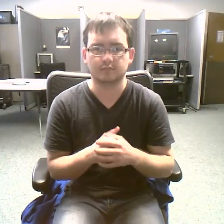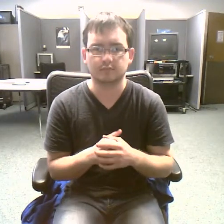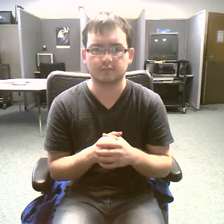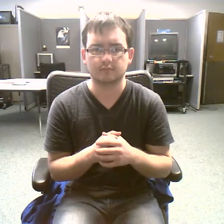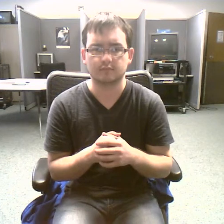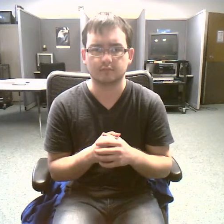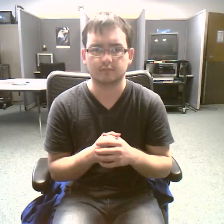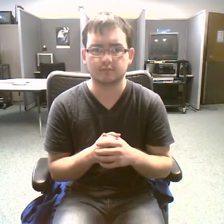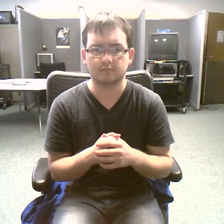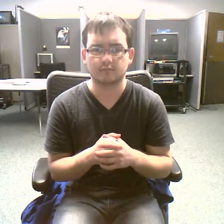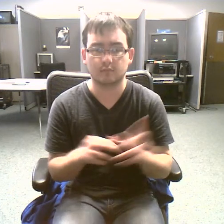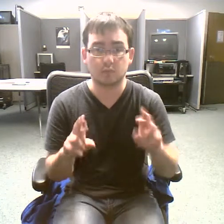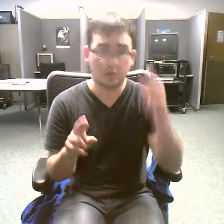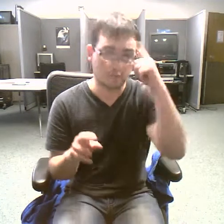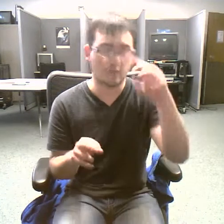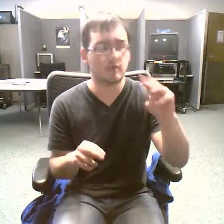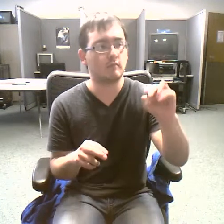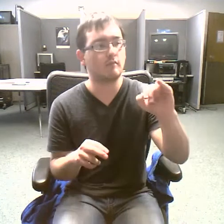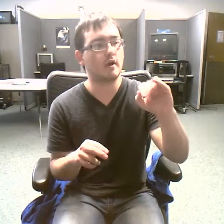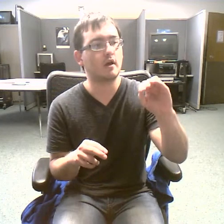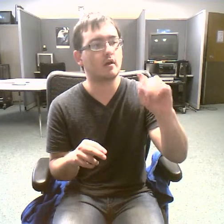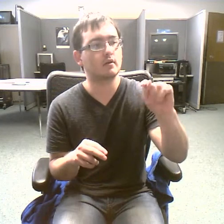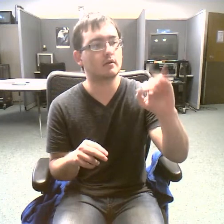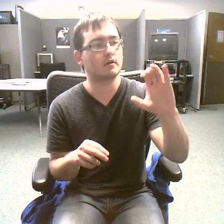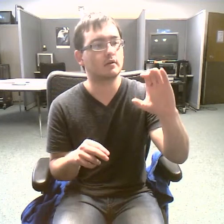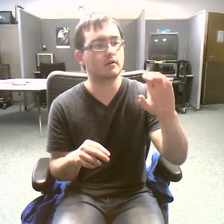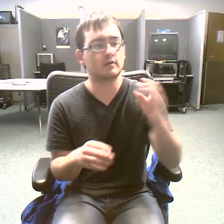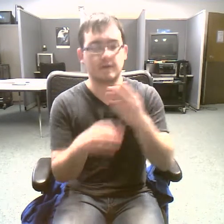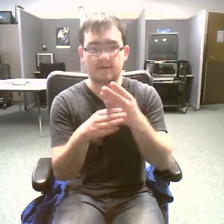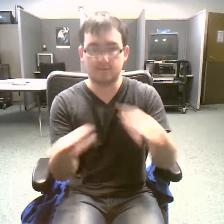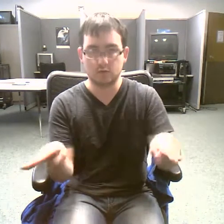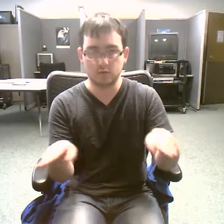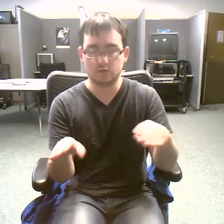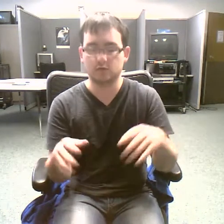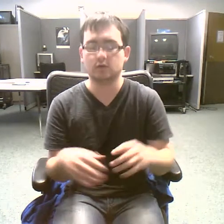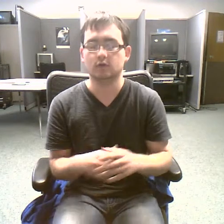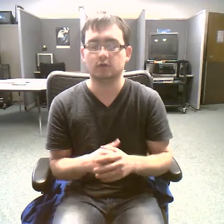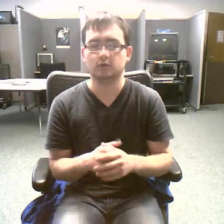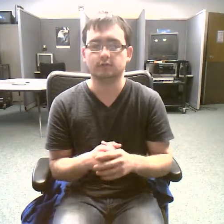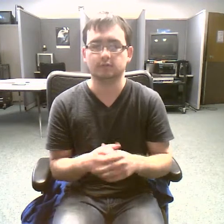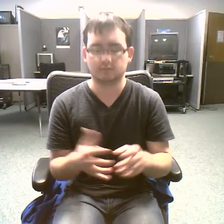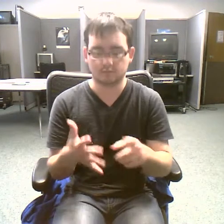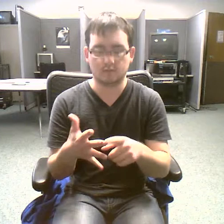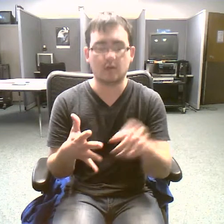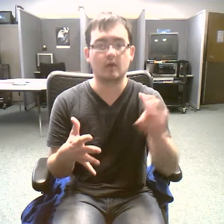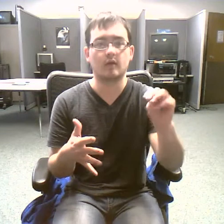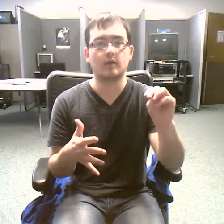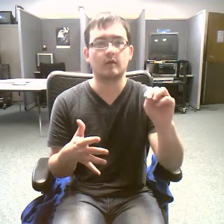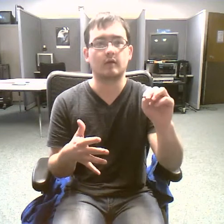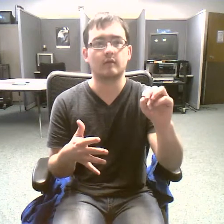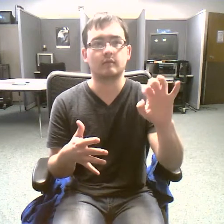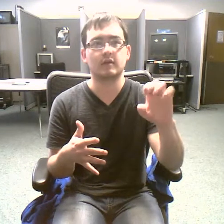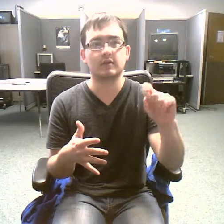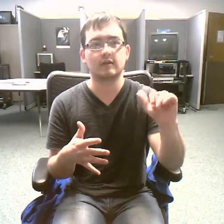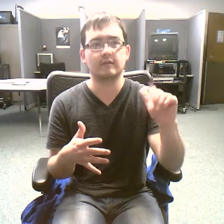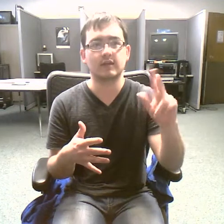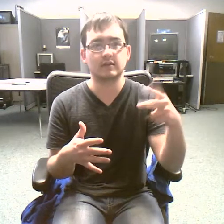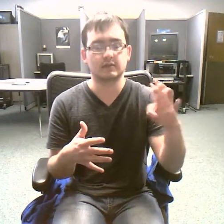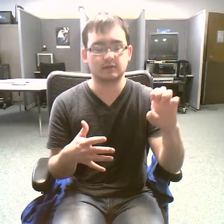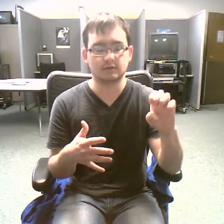meiotic division. The third phase, metaphase. Now, all of the pieces are aligning themselves for the big split.